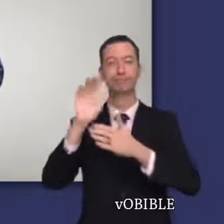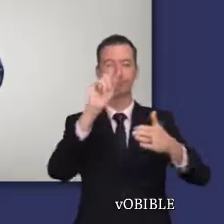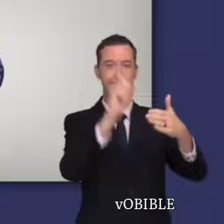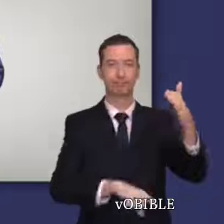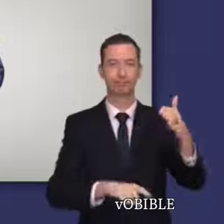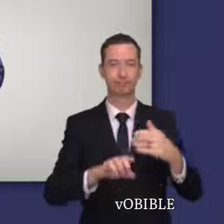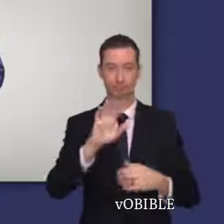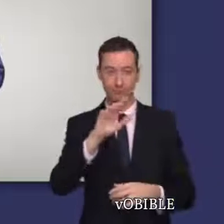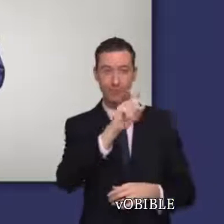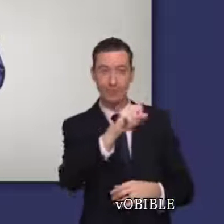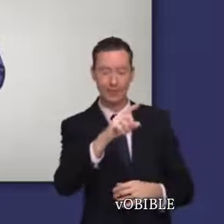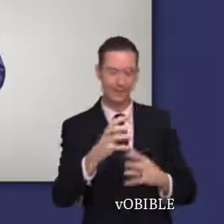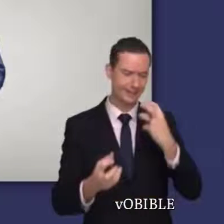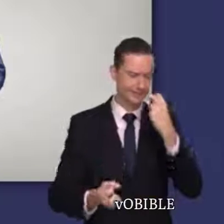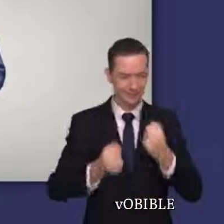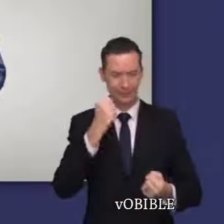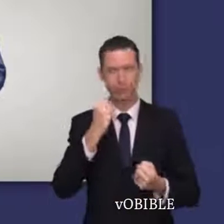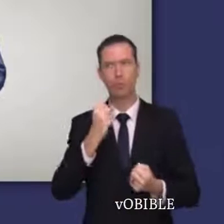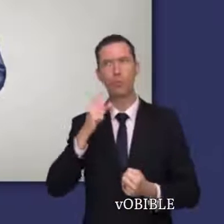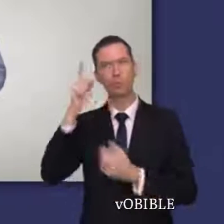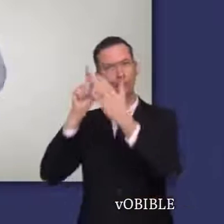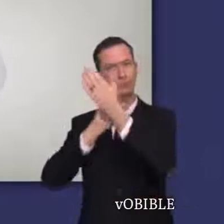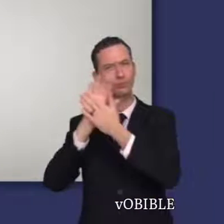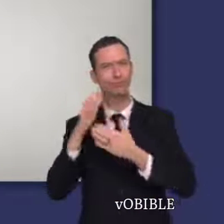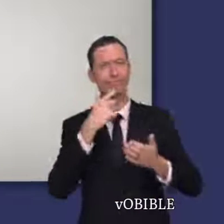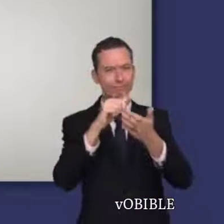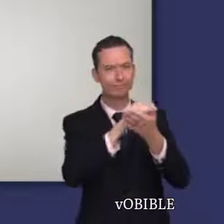while reaping what they have sown, can be forgiven.